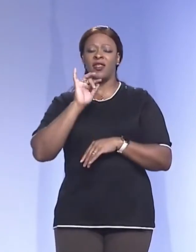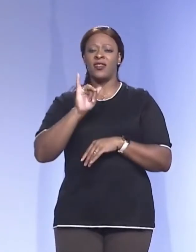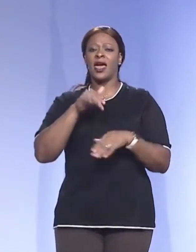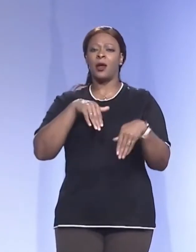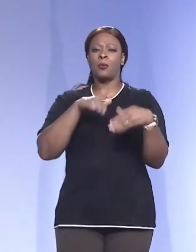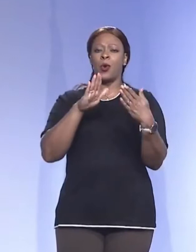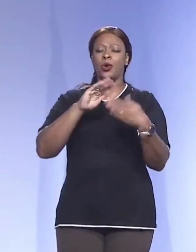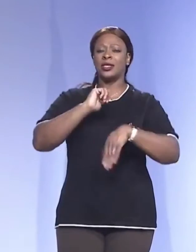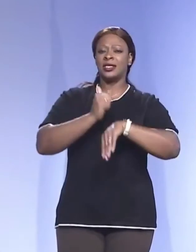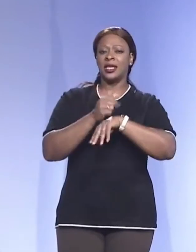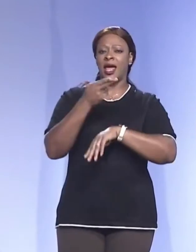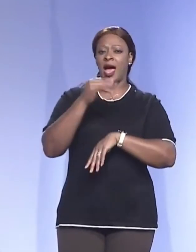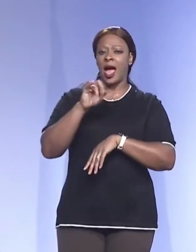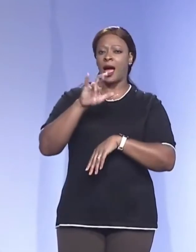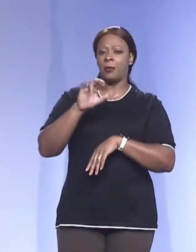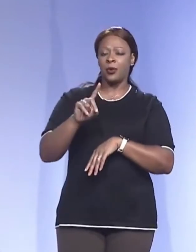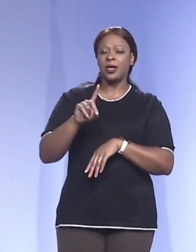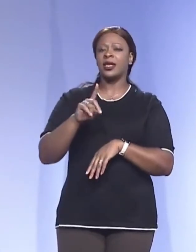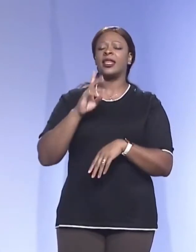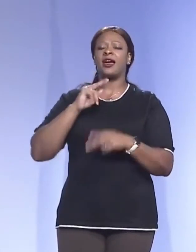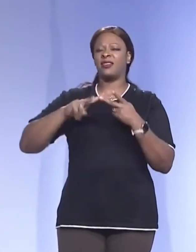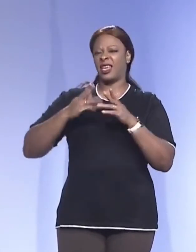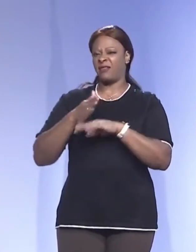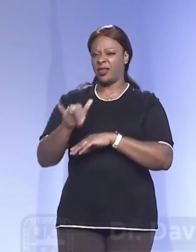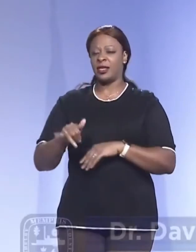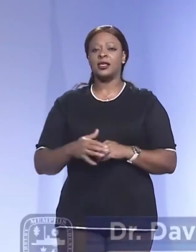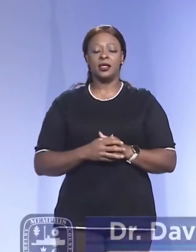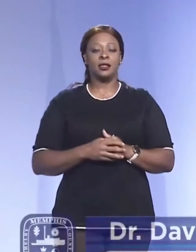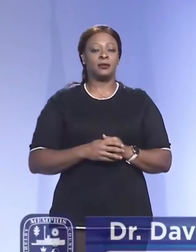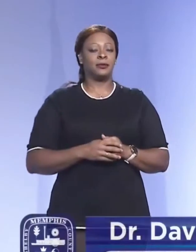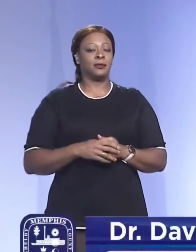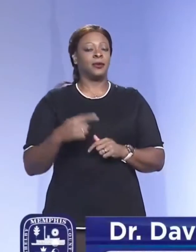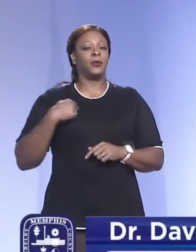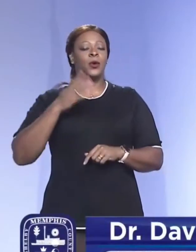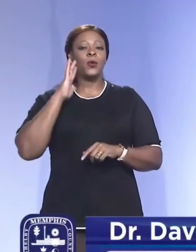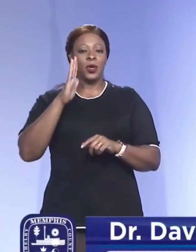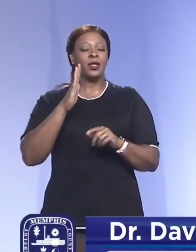about to be instituted? And then I'll have a follow-up. Yeah, we'll actually give